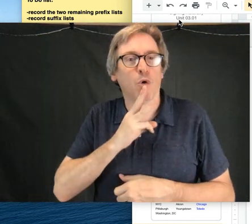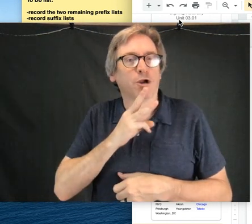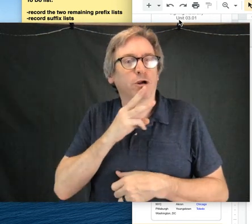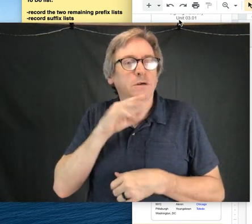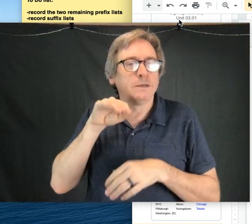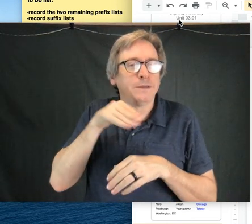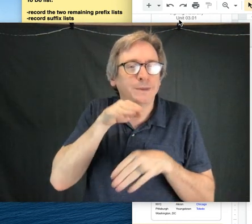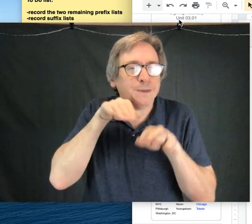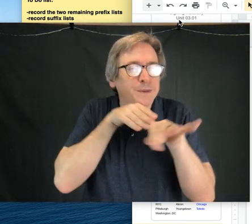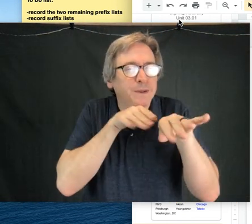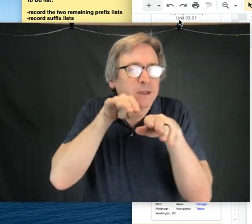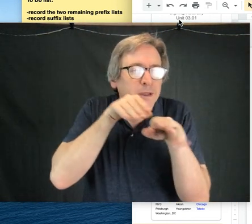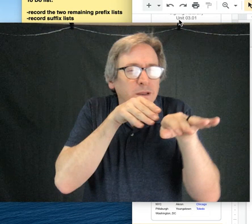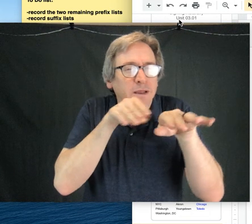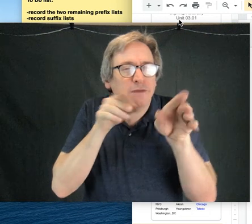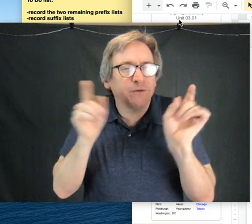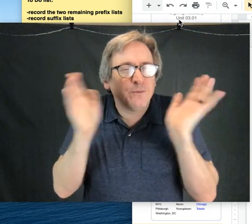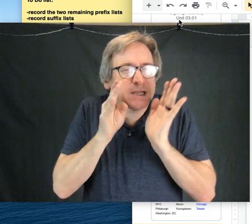Water,